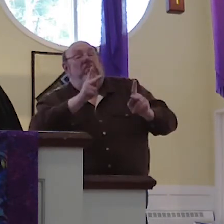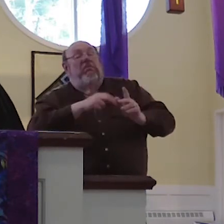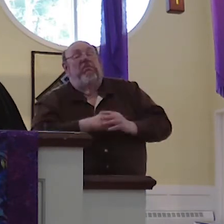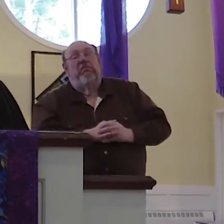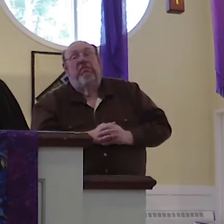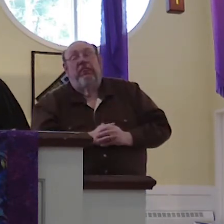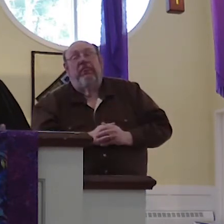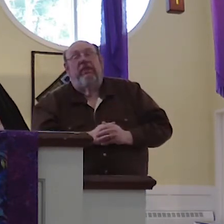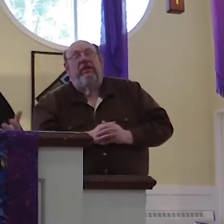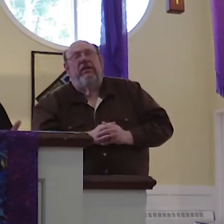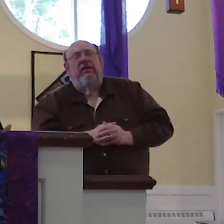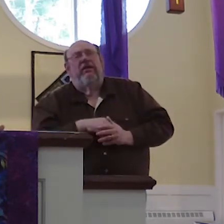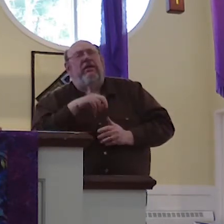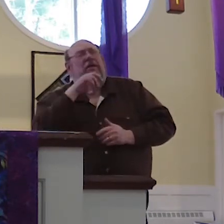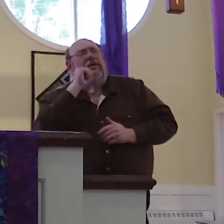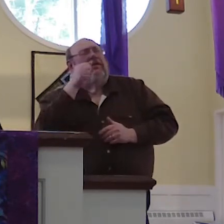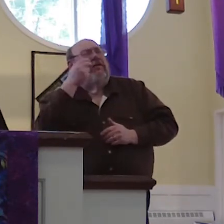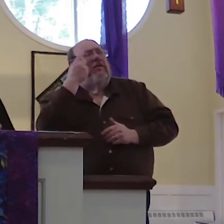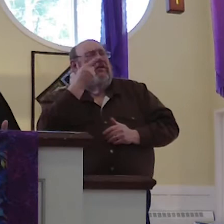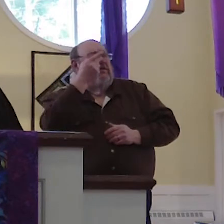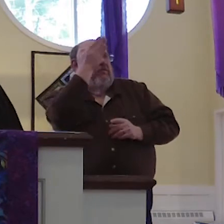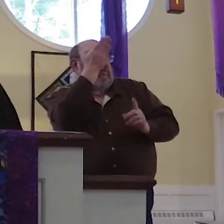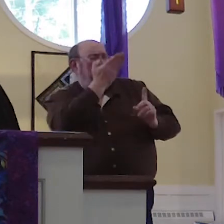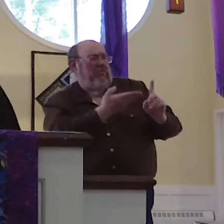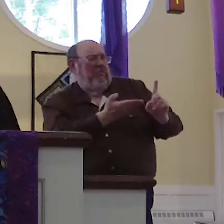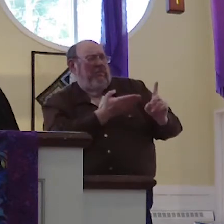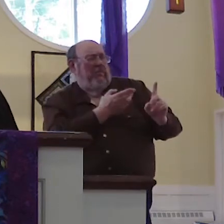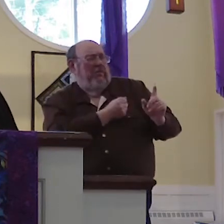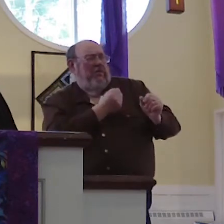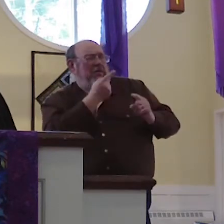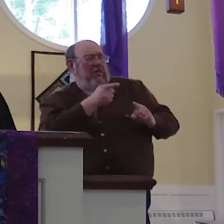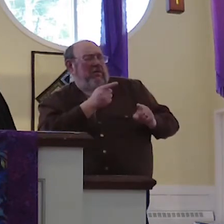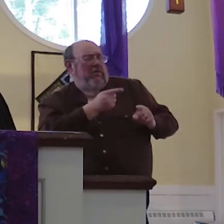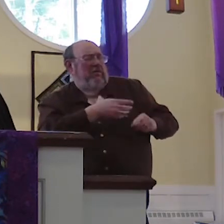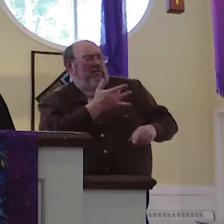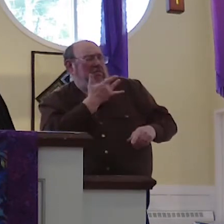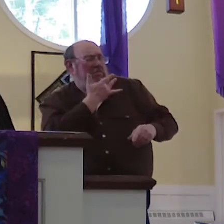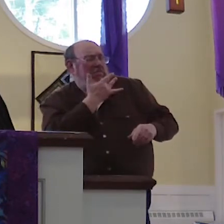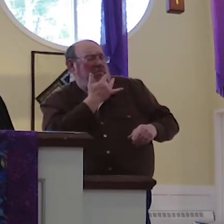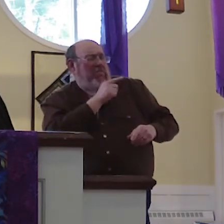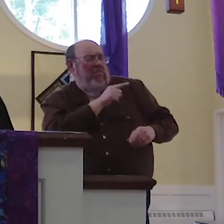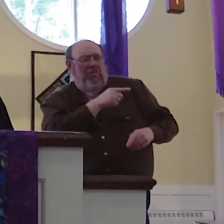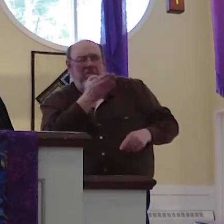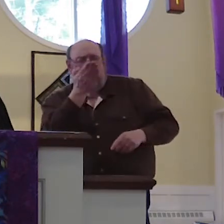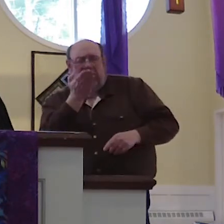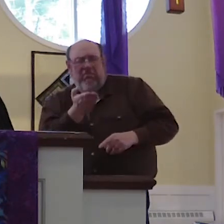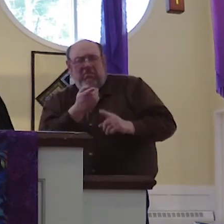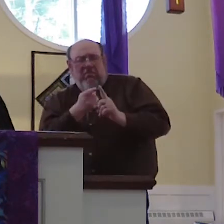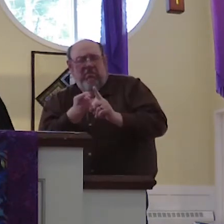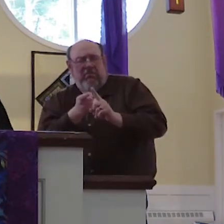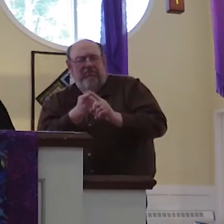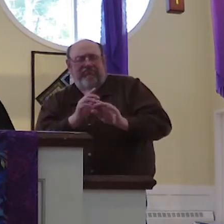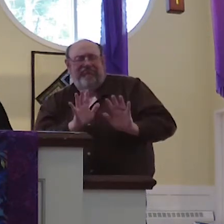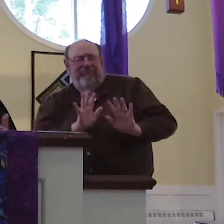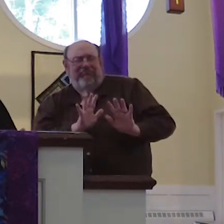See, the thing is, God doesn't see one person's prayers as more favorable than another person's prayers. And so on the same token, no